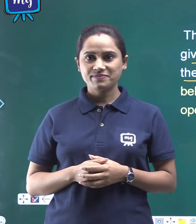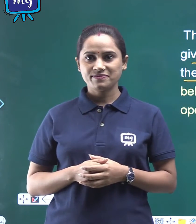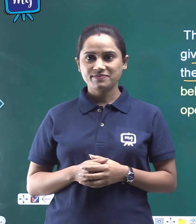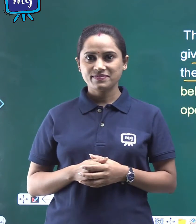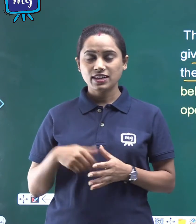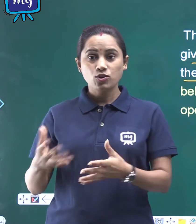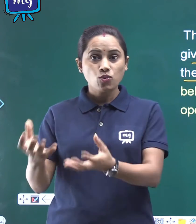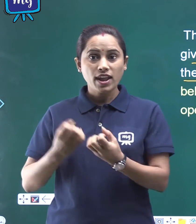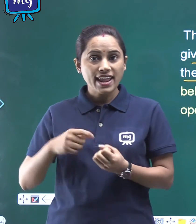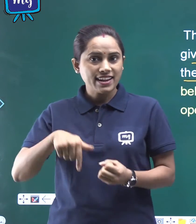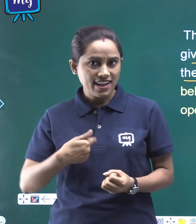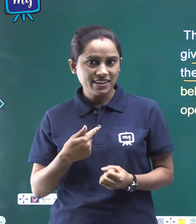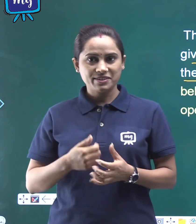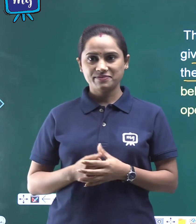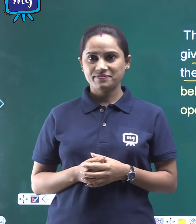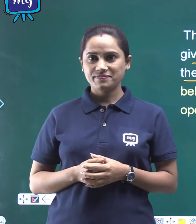to get her